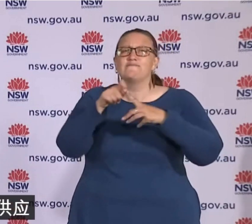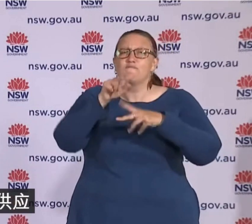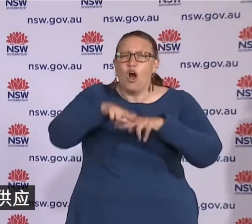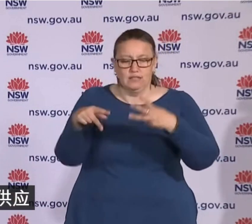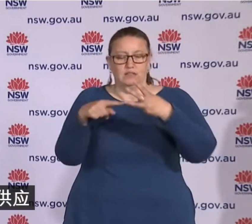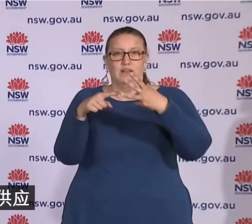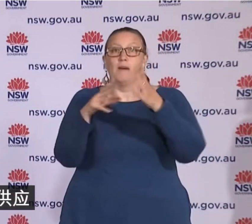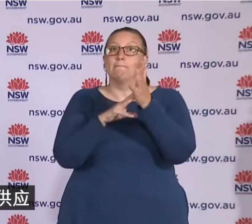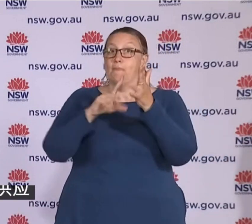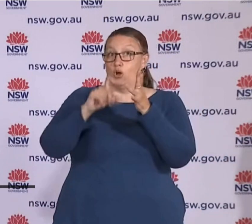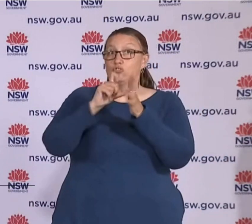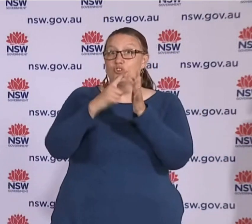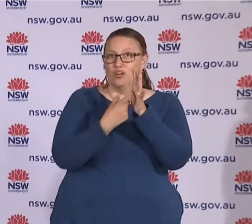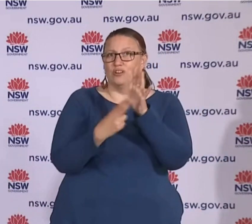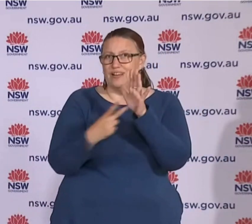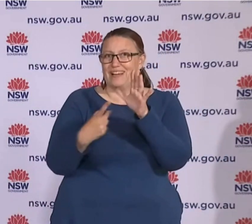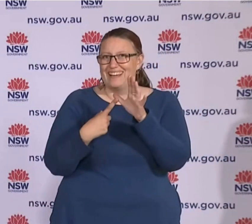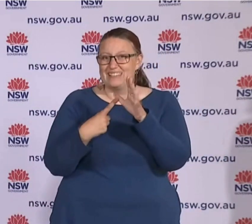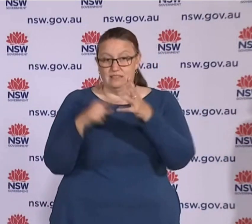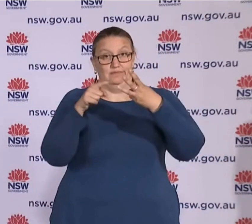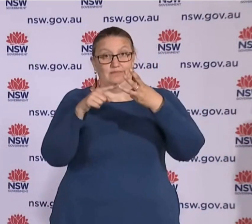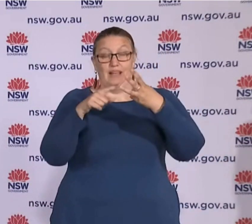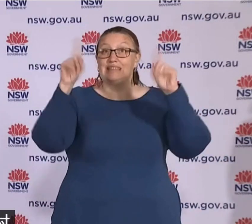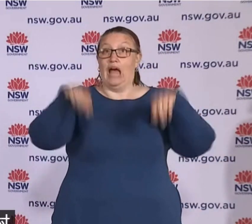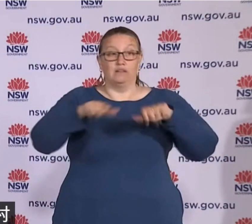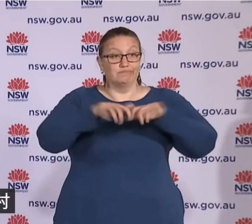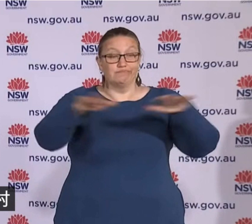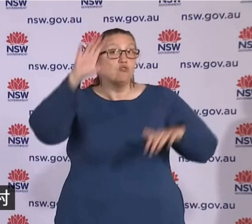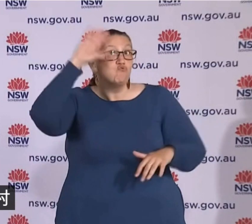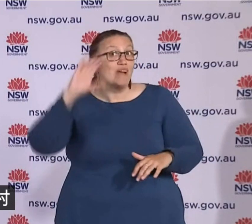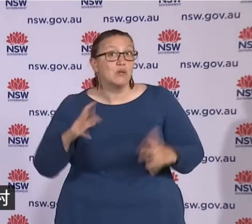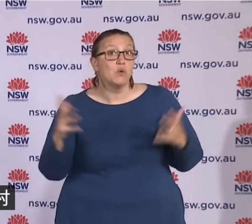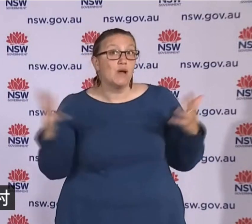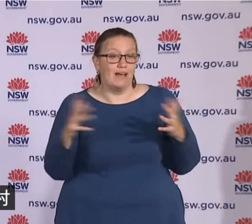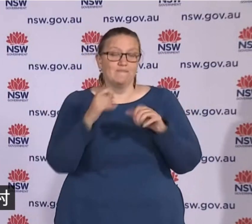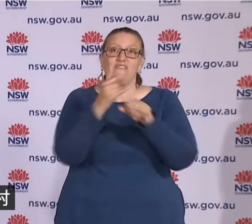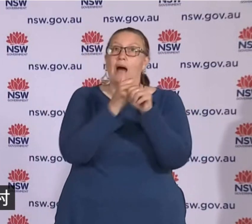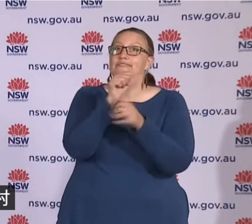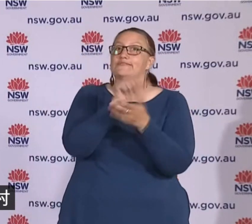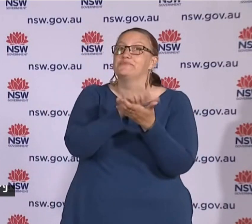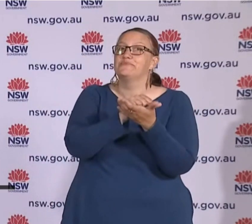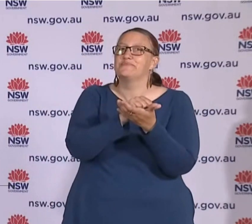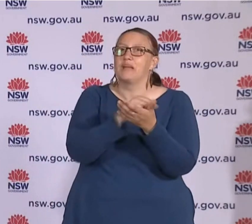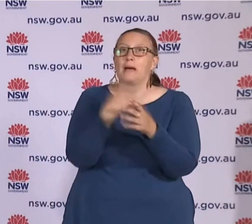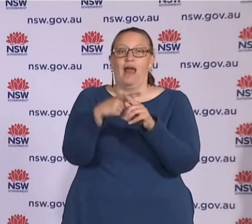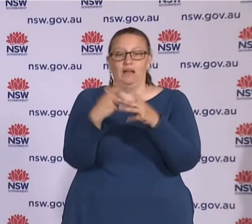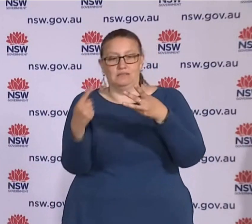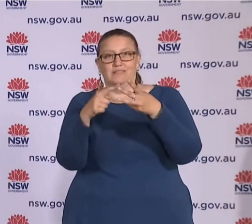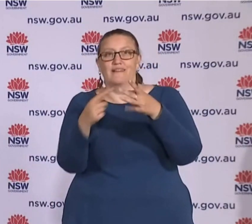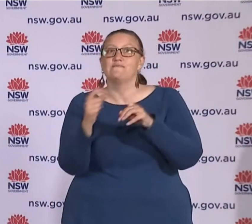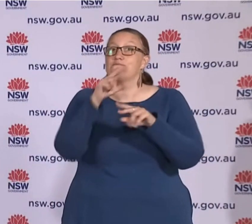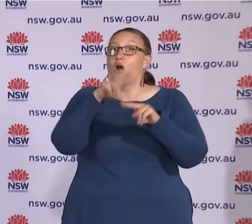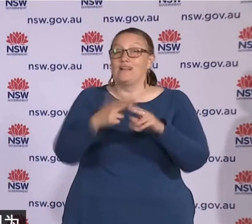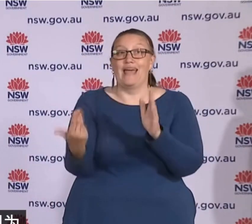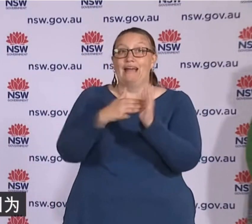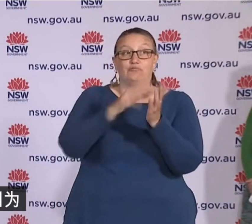general practice that the Commonwealth has distributed. So I would like rural regional communities in particular to check with their local